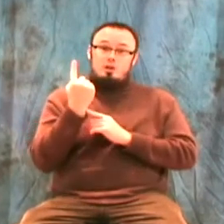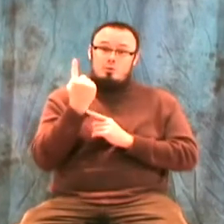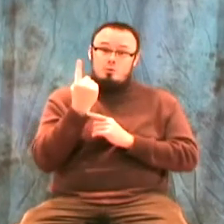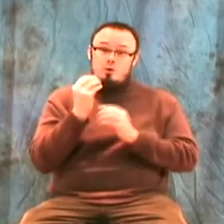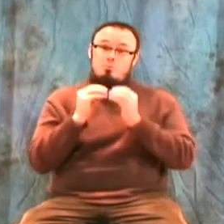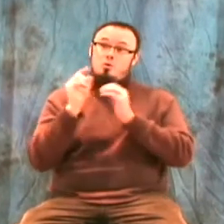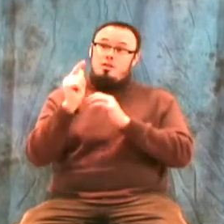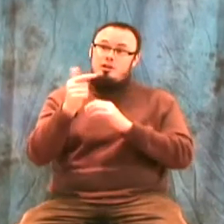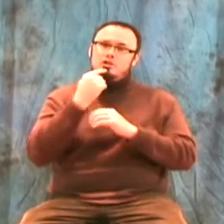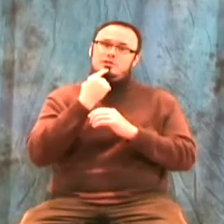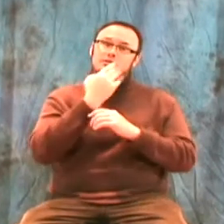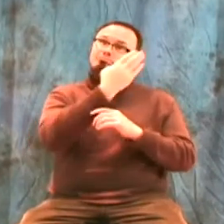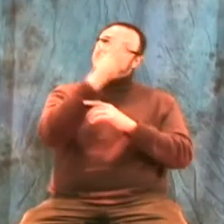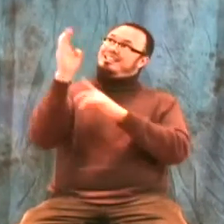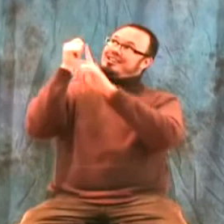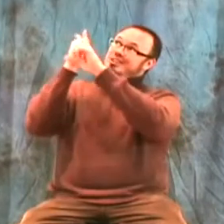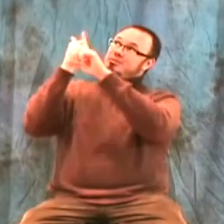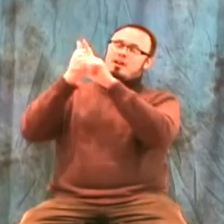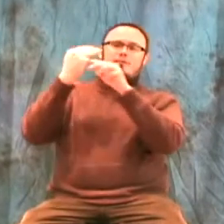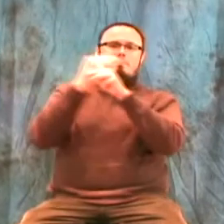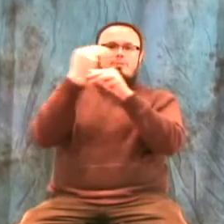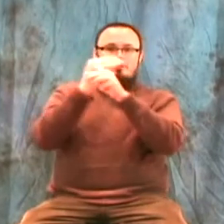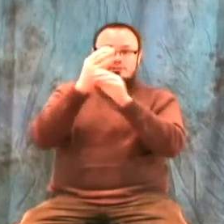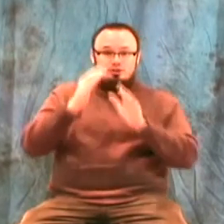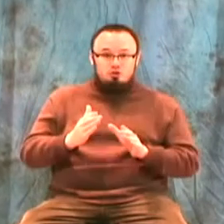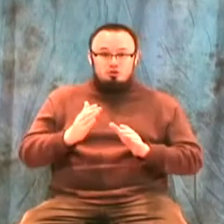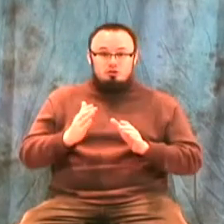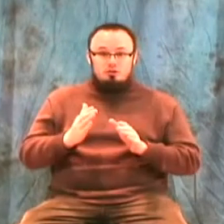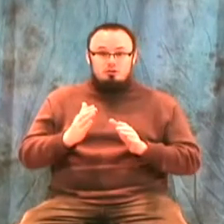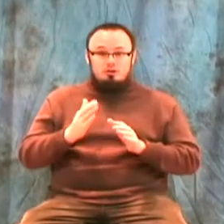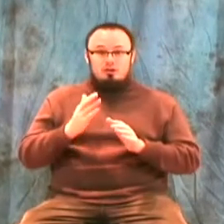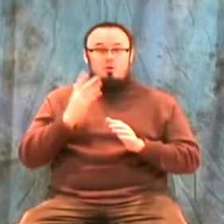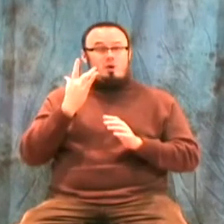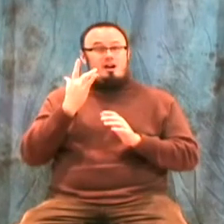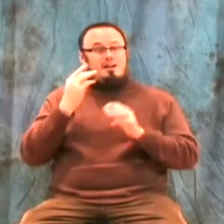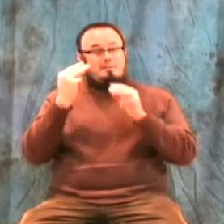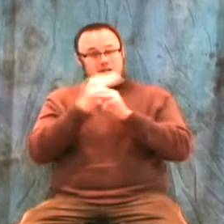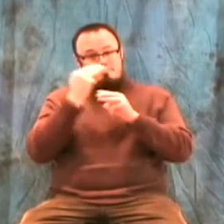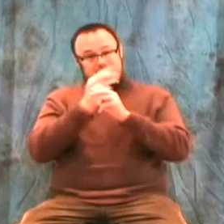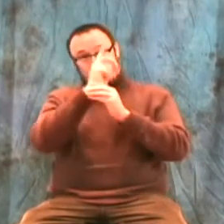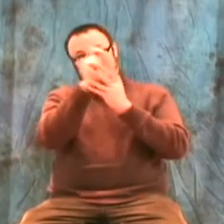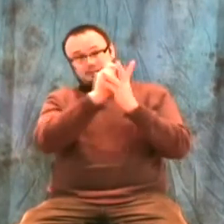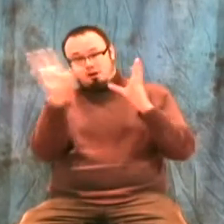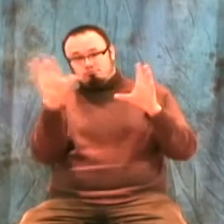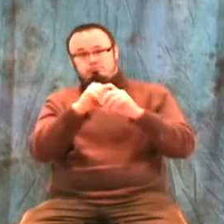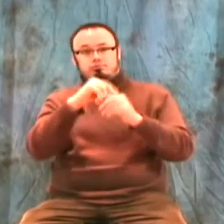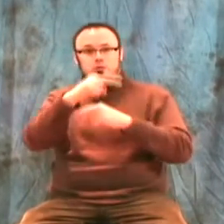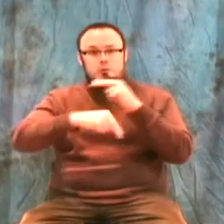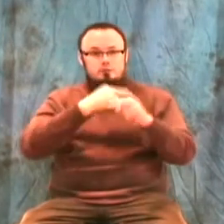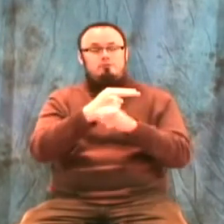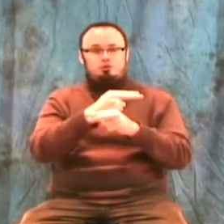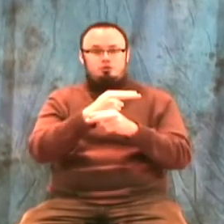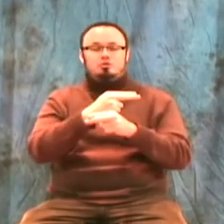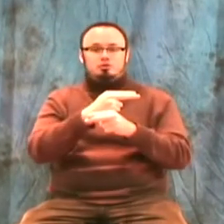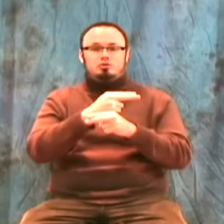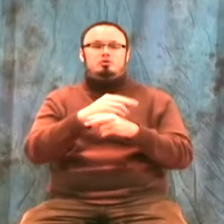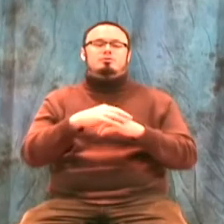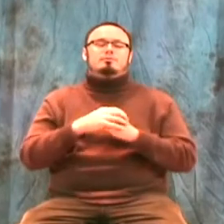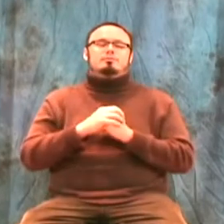God himself is a mathematician, considering all the mathematical design in the universe. Though more